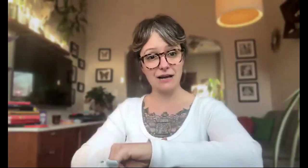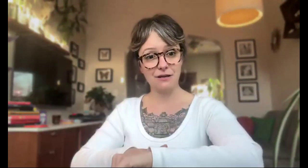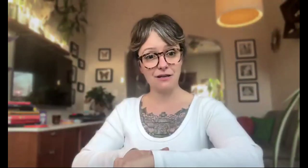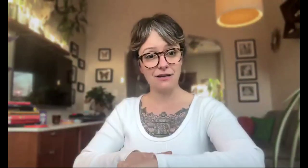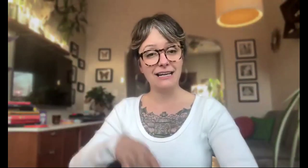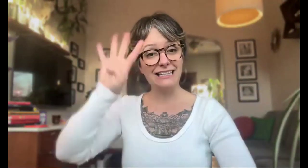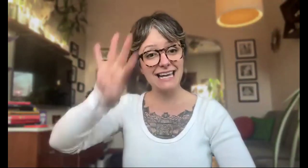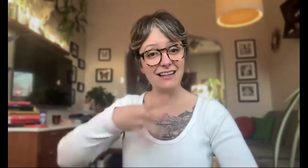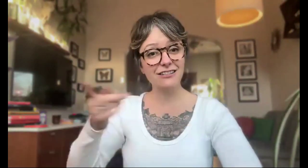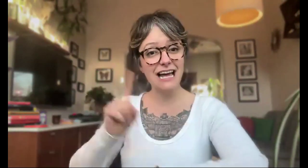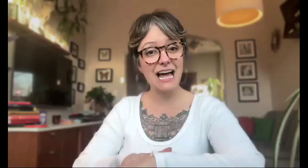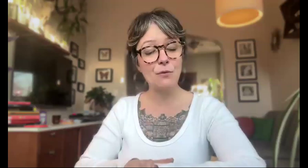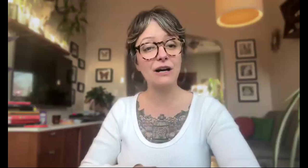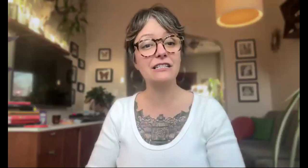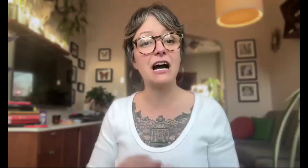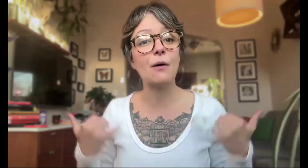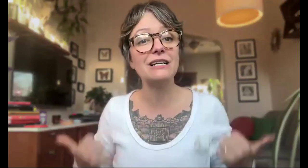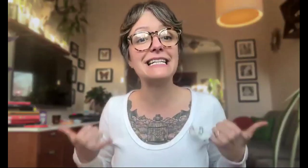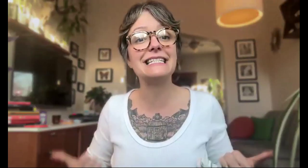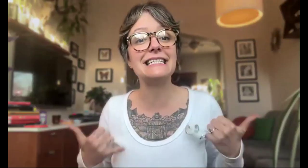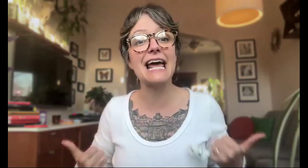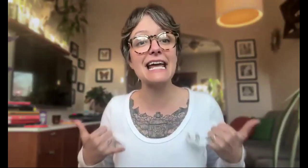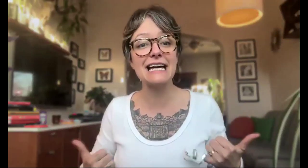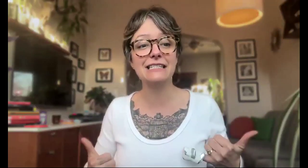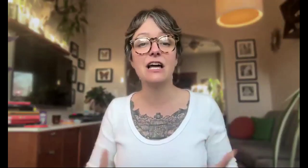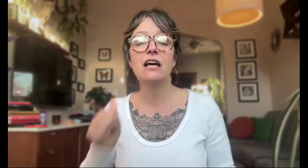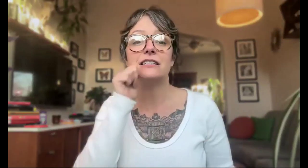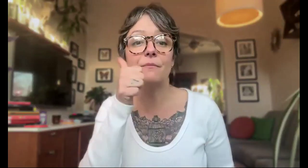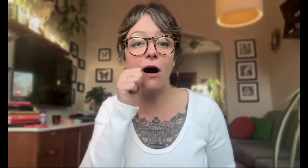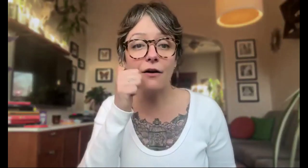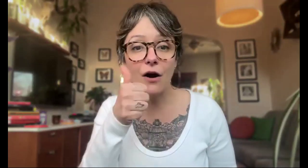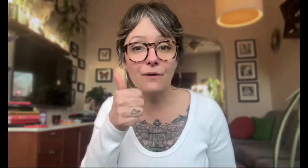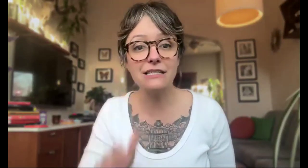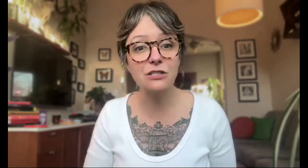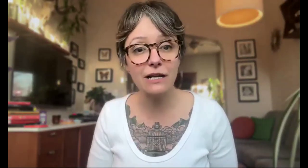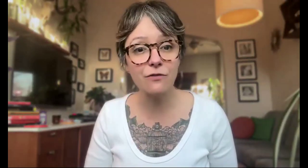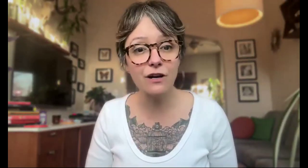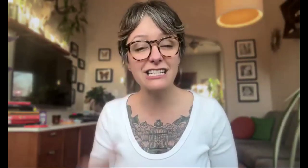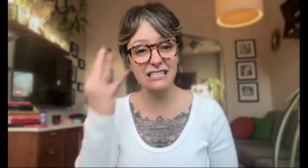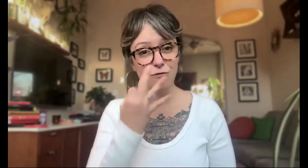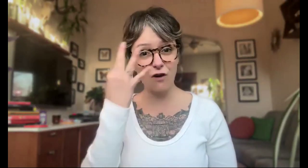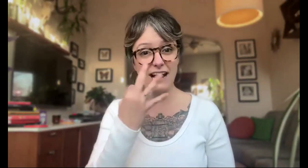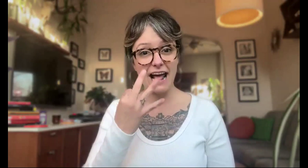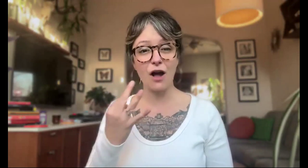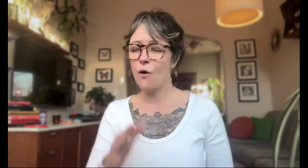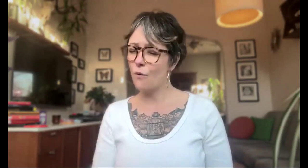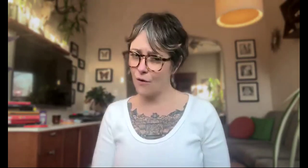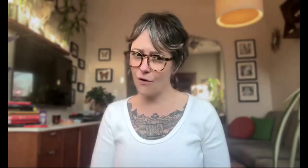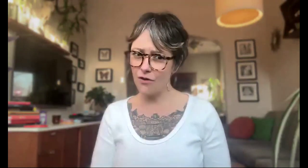time. It's calendar time, and we're going to talk about what today is. Tomorrow is the 21st. It's a Friday. Woo,